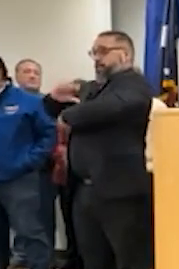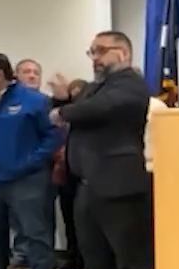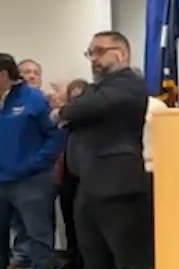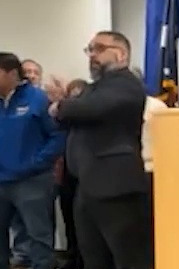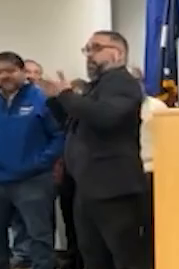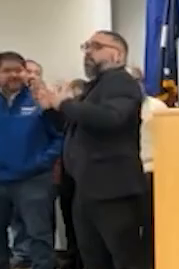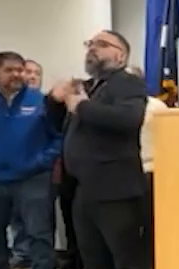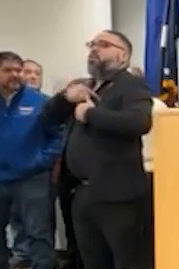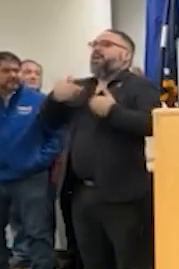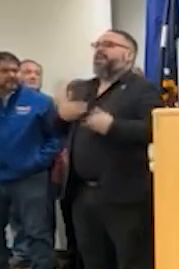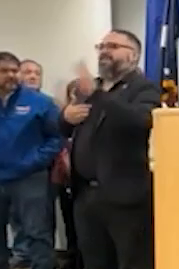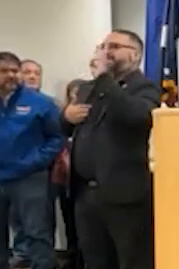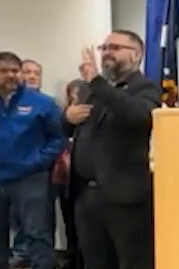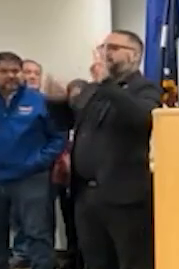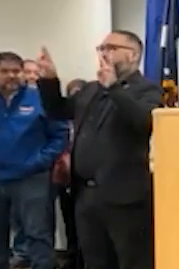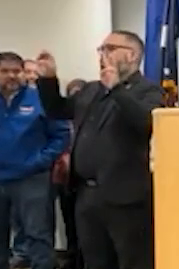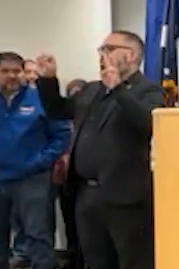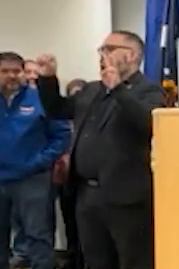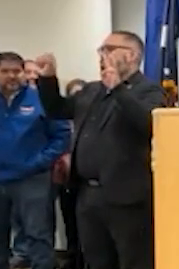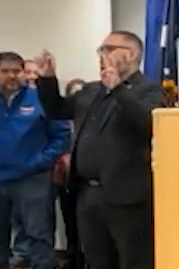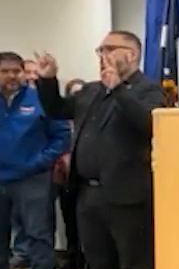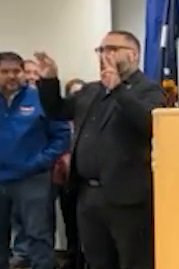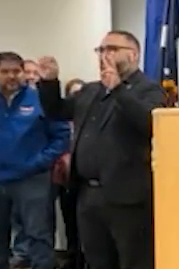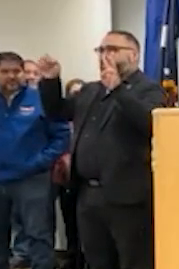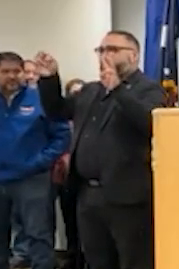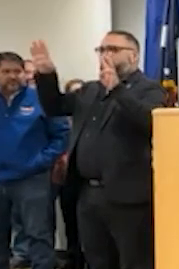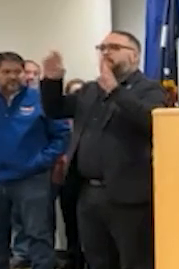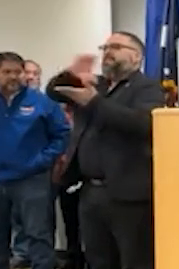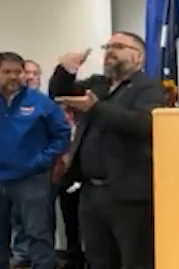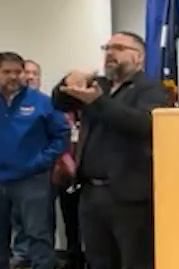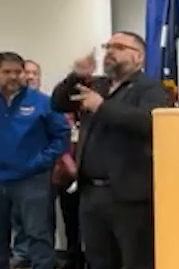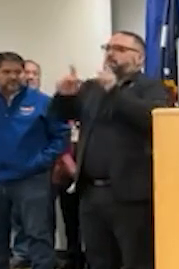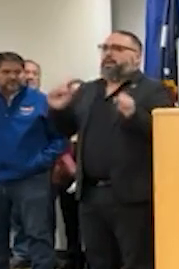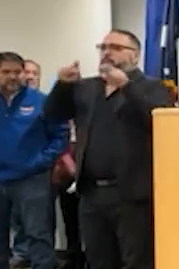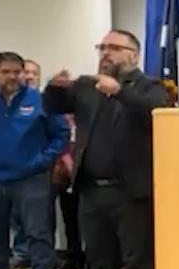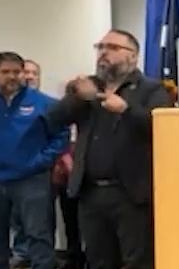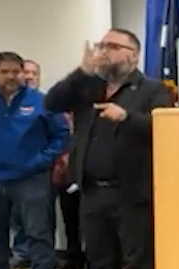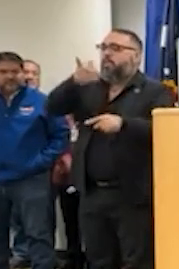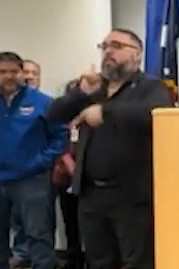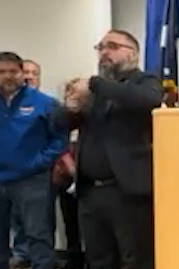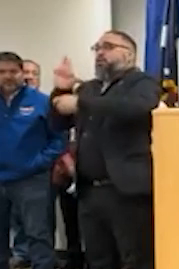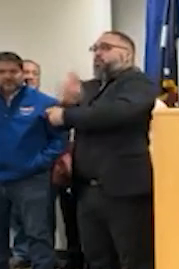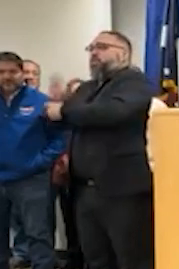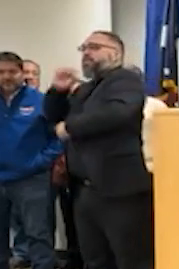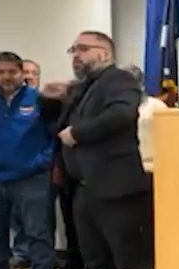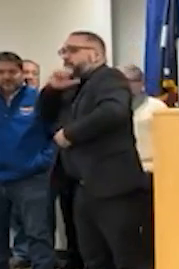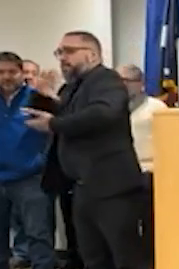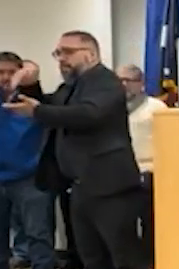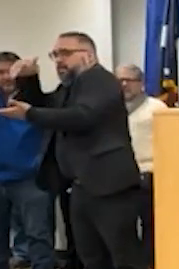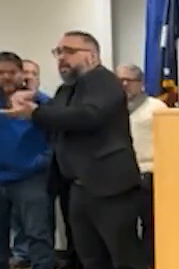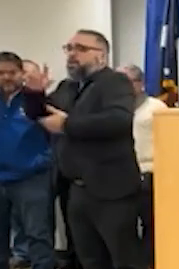hubs available and open throughout the community. As well, we'll be utilizing our community centers, senior centers, and libraries as